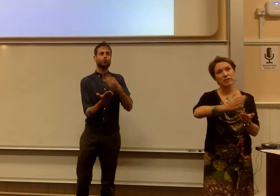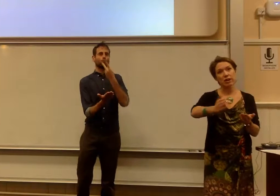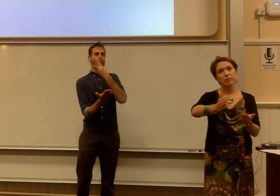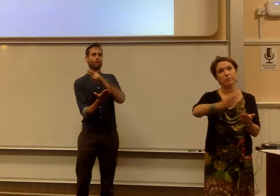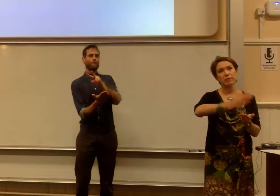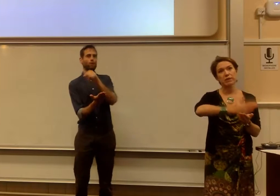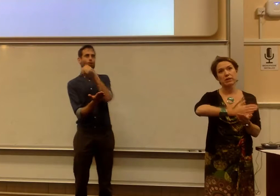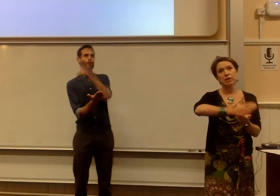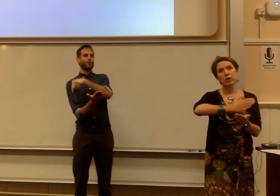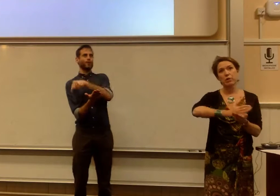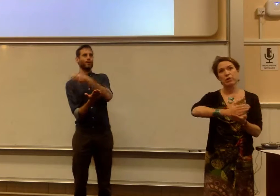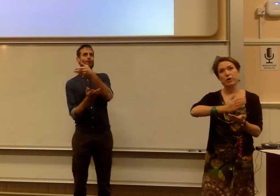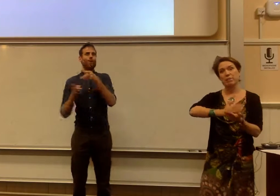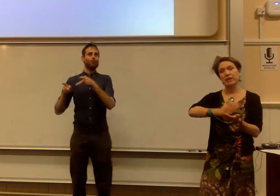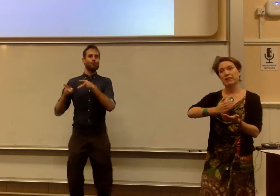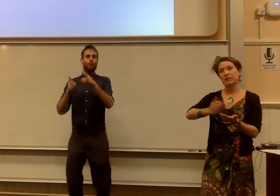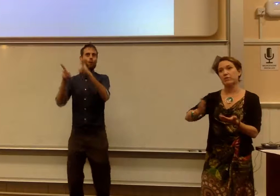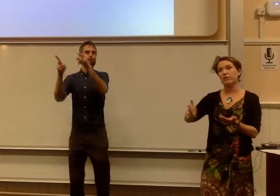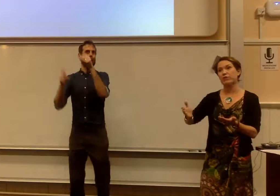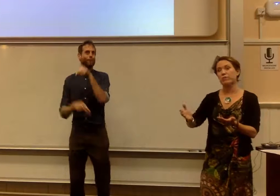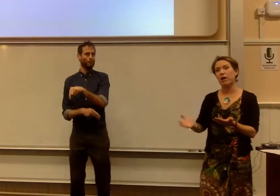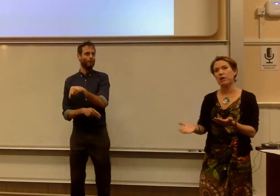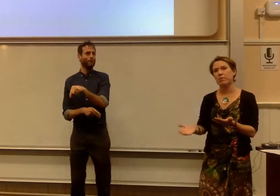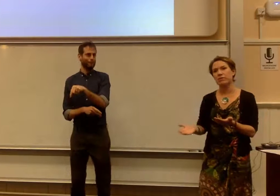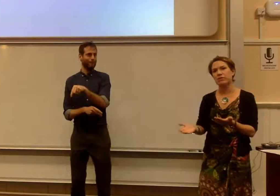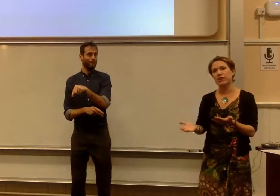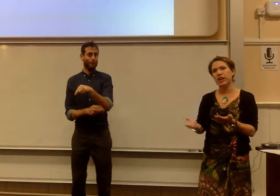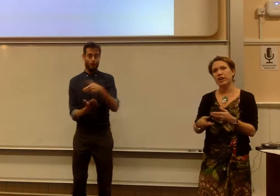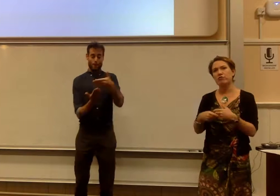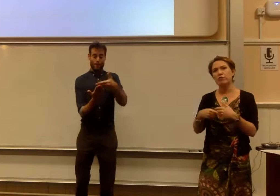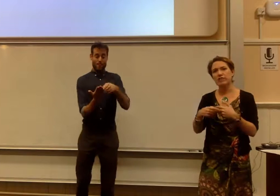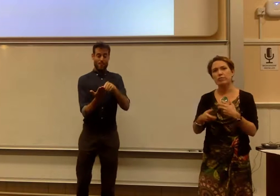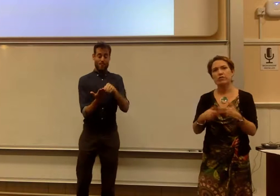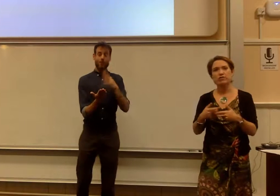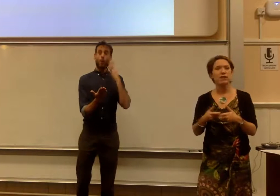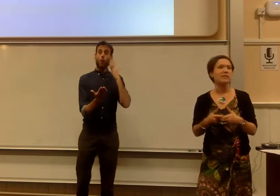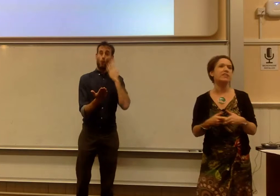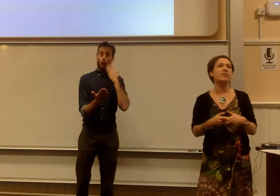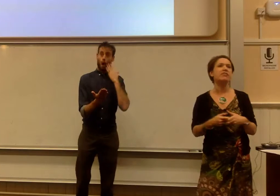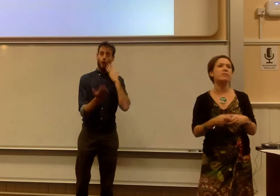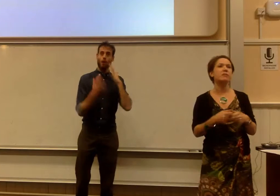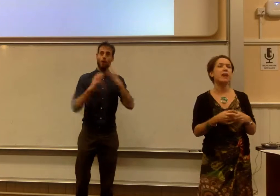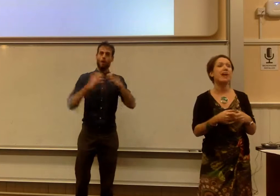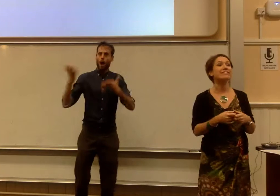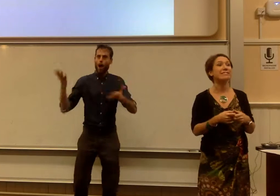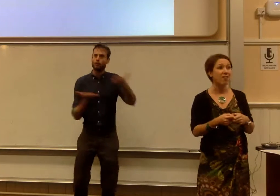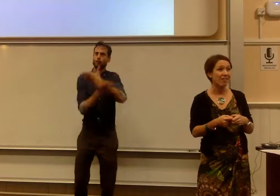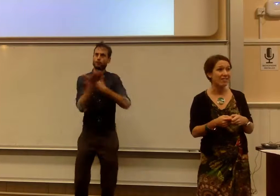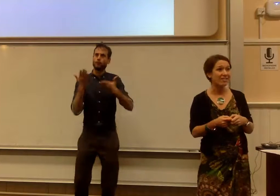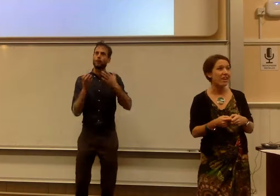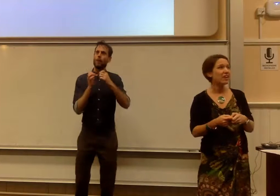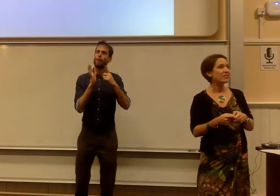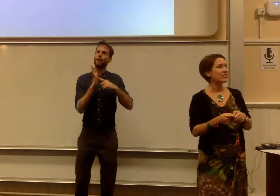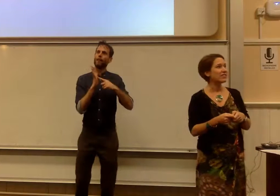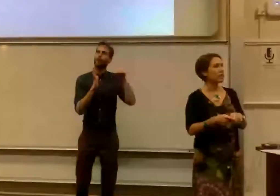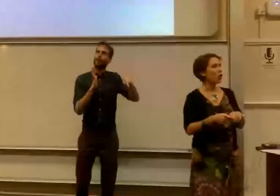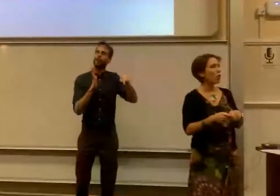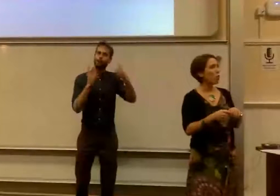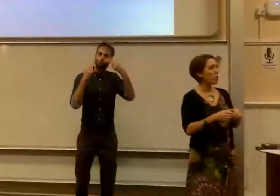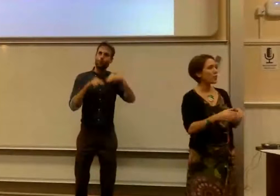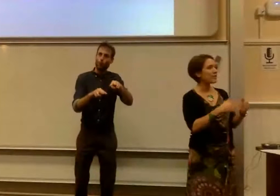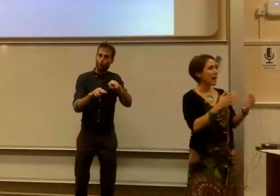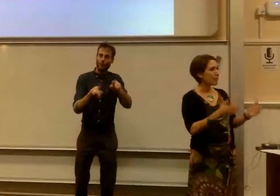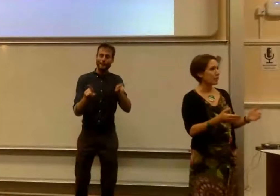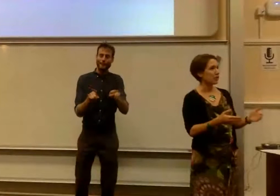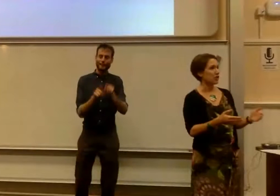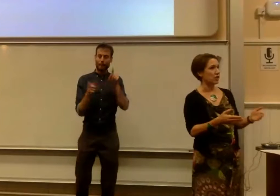during the time the bill was making its way through Parliament. And the reason was really to give us a bit of a head start to see